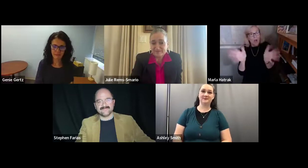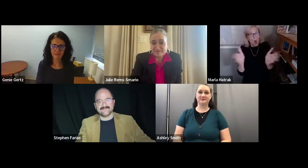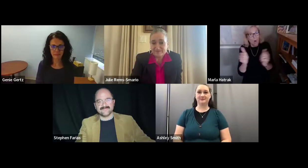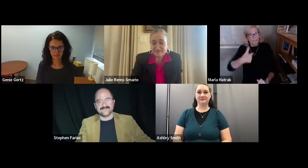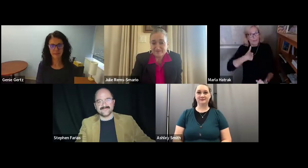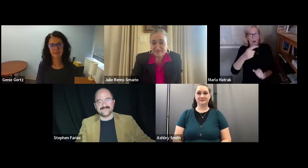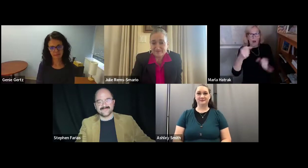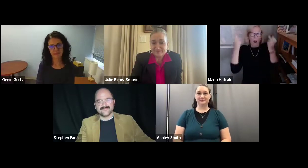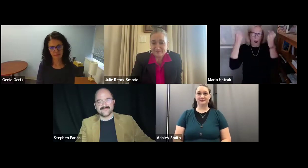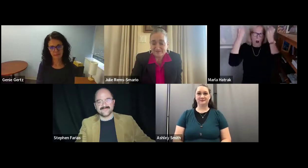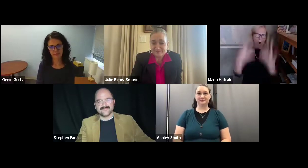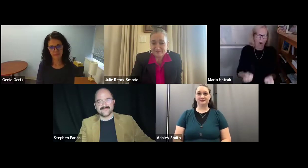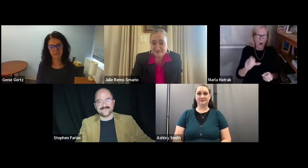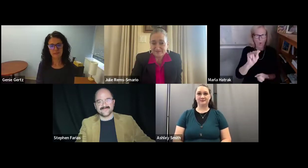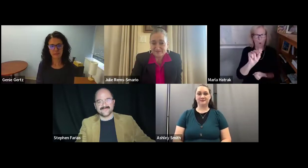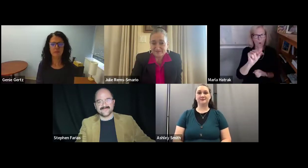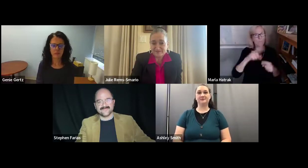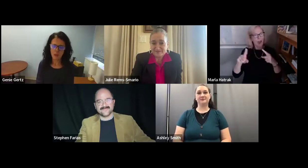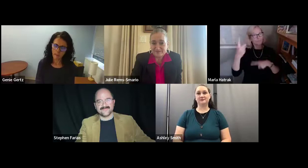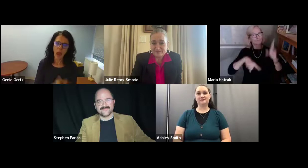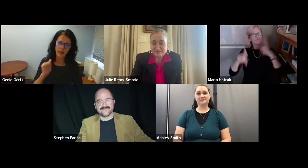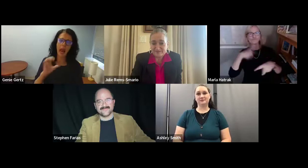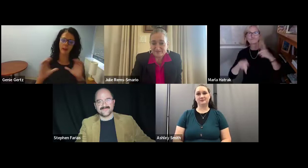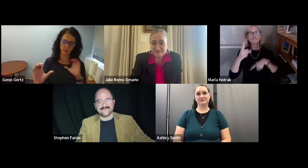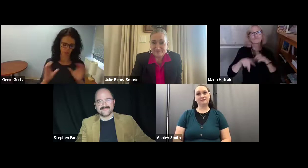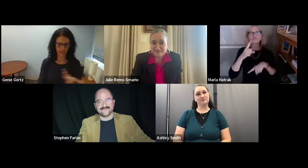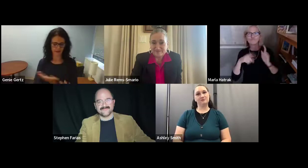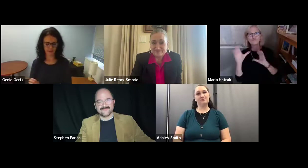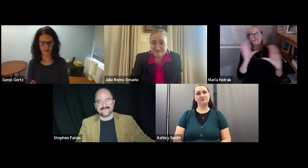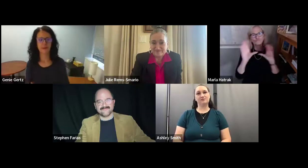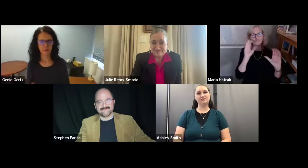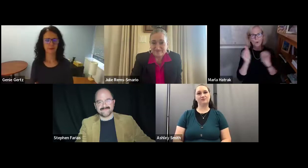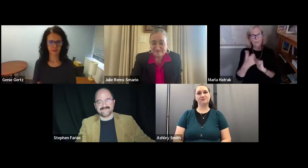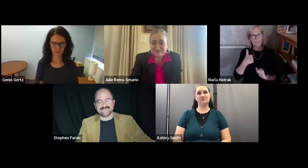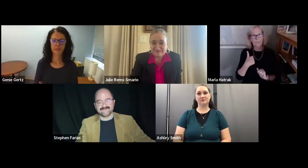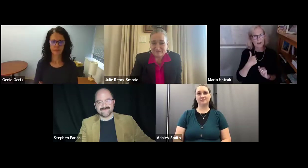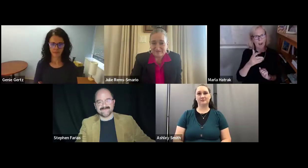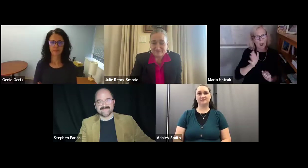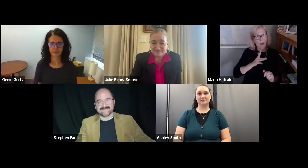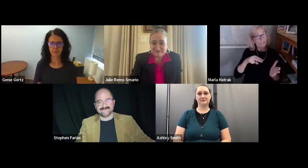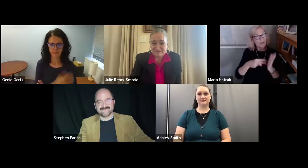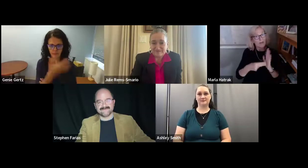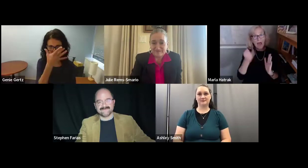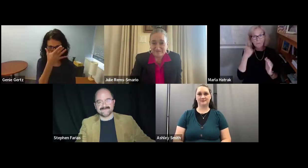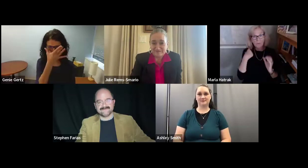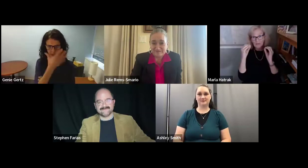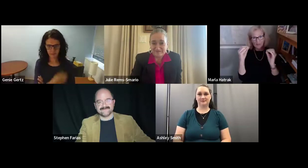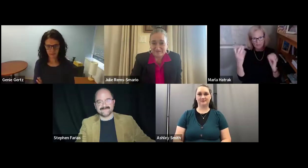And to this day, she can still talk with me in amazing depth vocabulary and communicate with me at